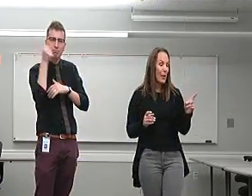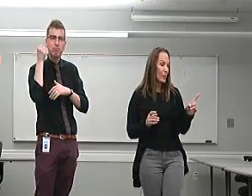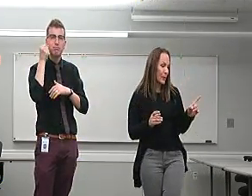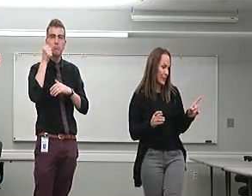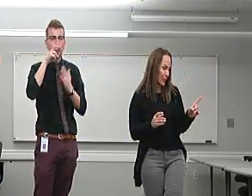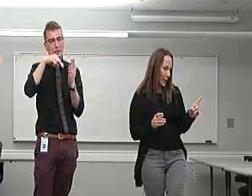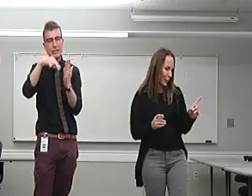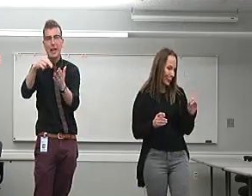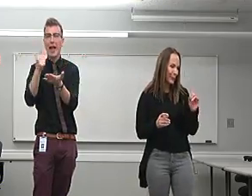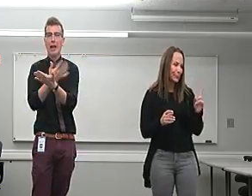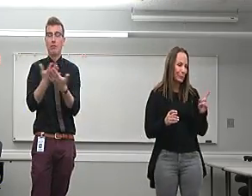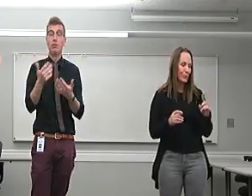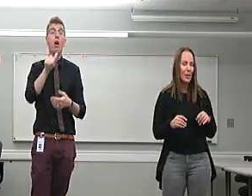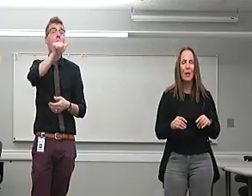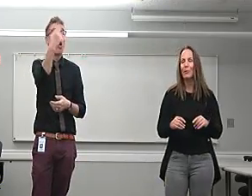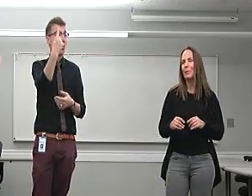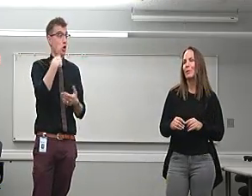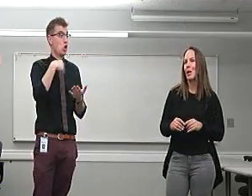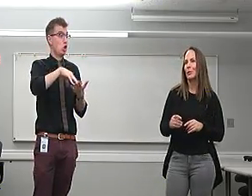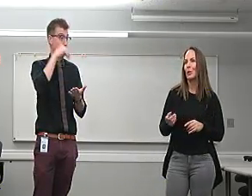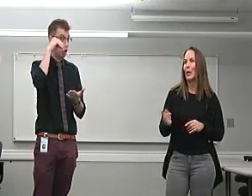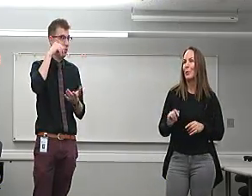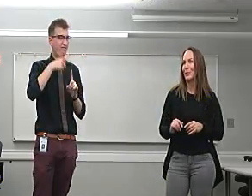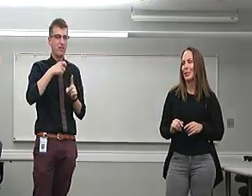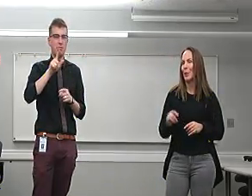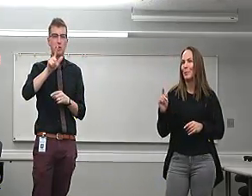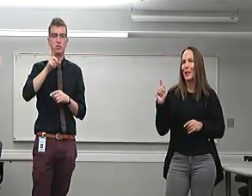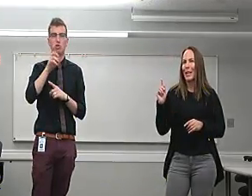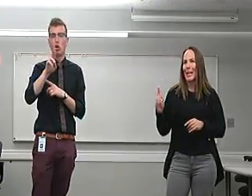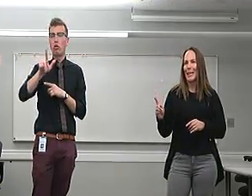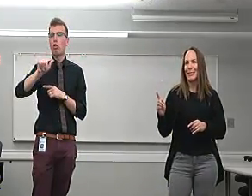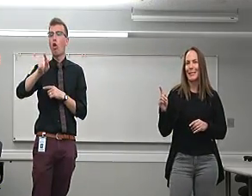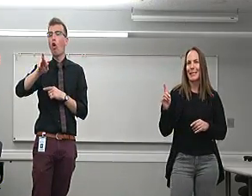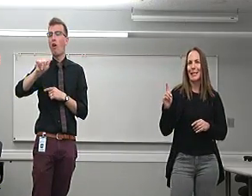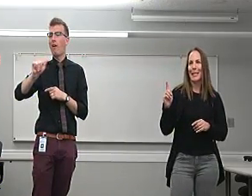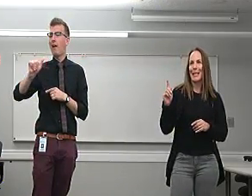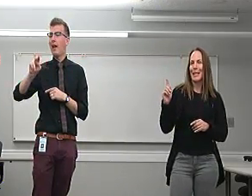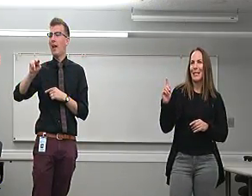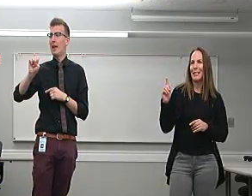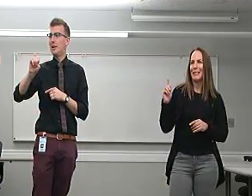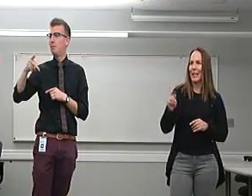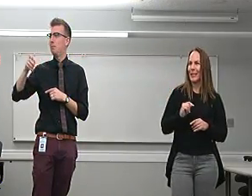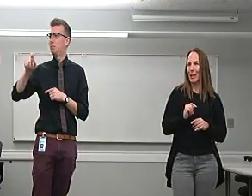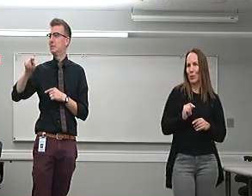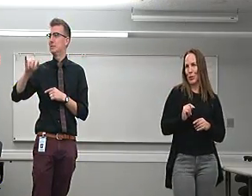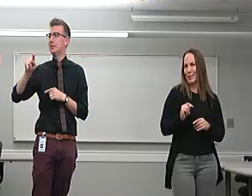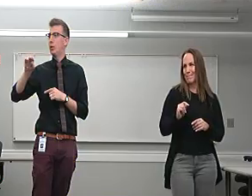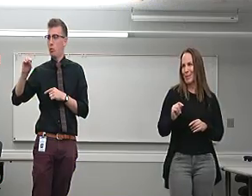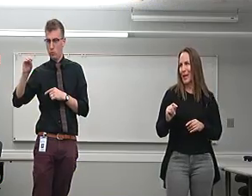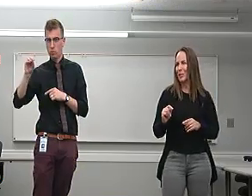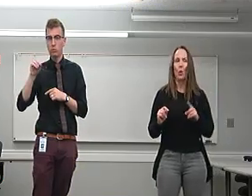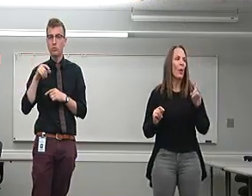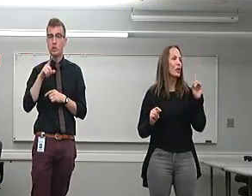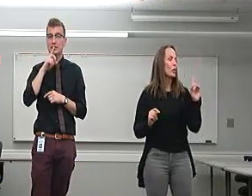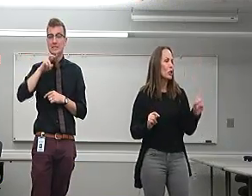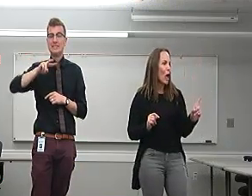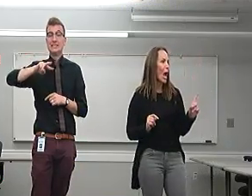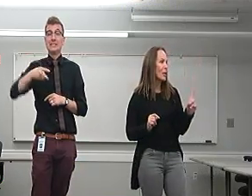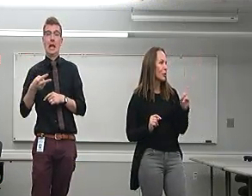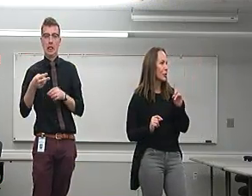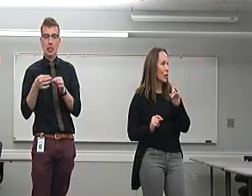learned from Dr. Lori Ampetito is second languages. Okay, so when your child